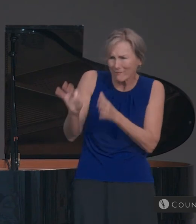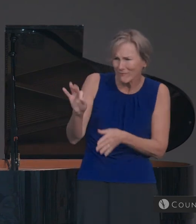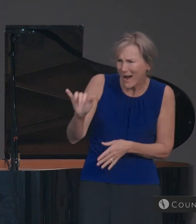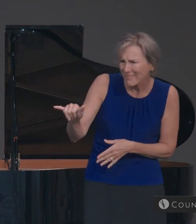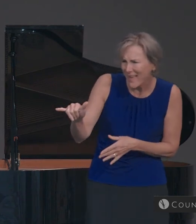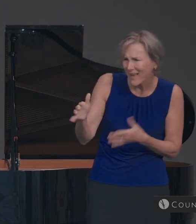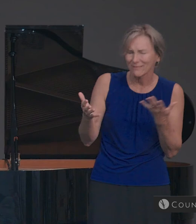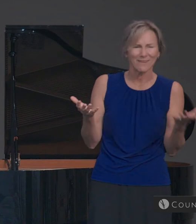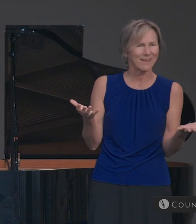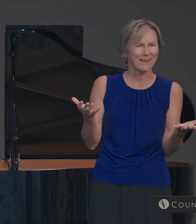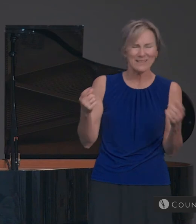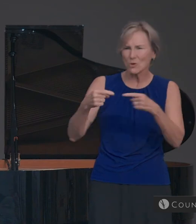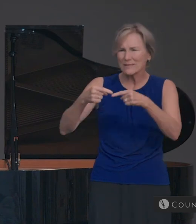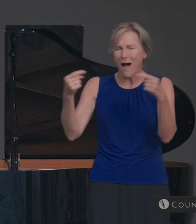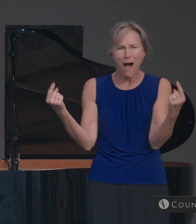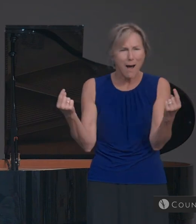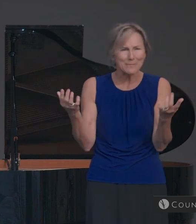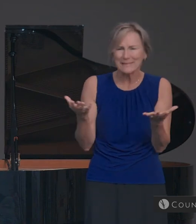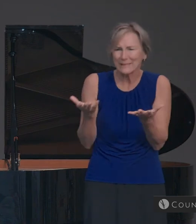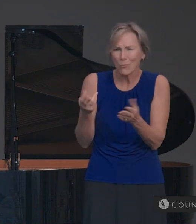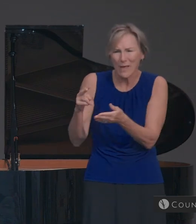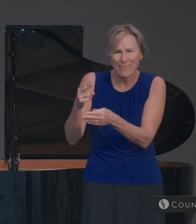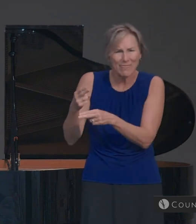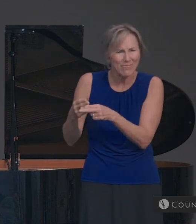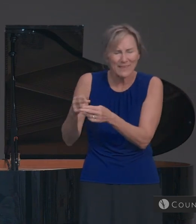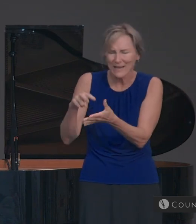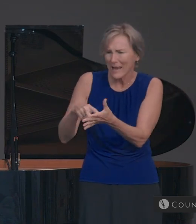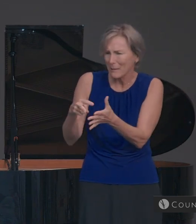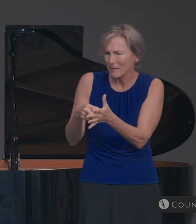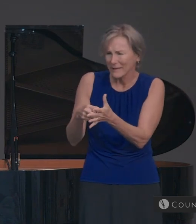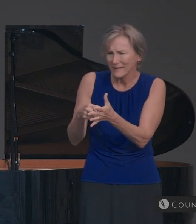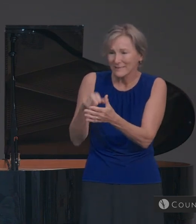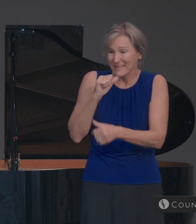stood nearby no longer stands.